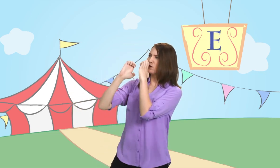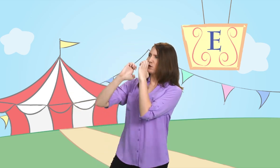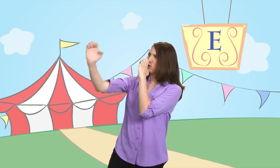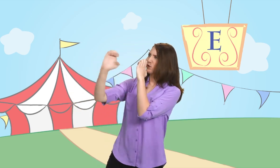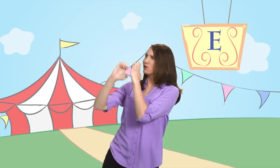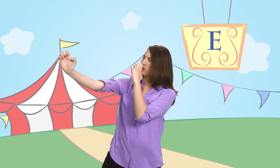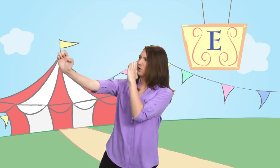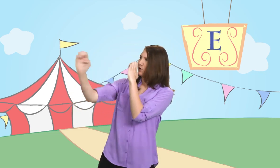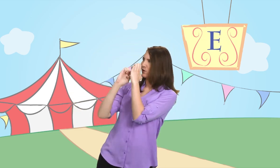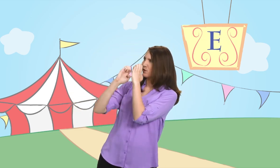A horn.